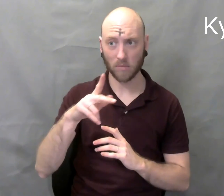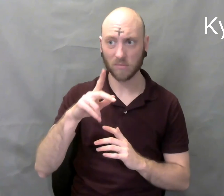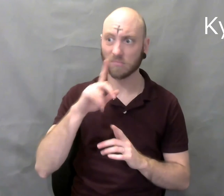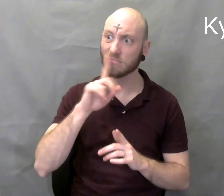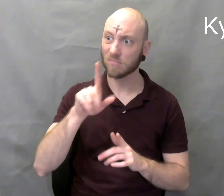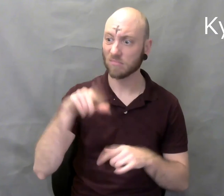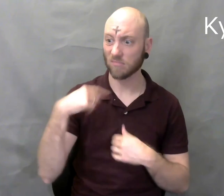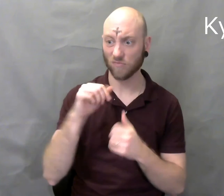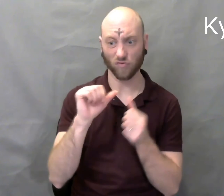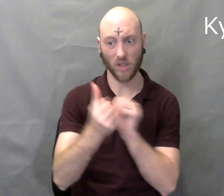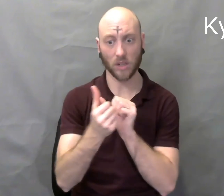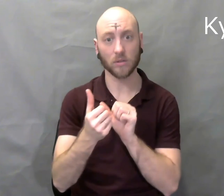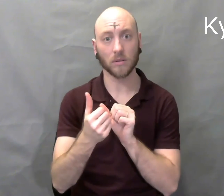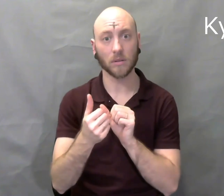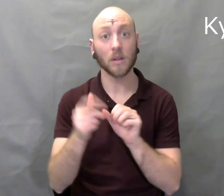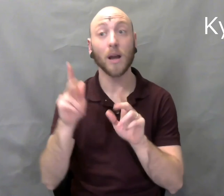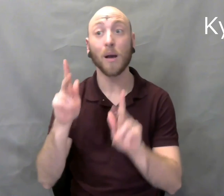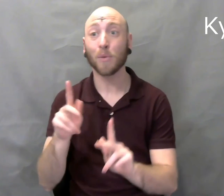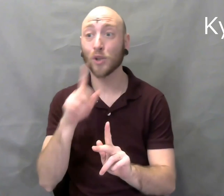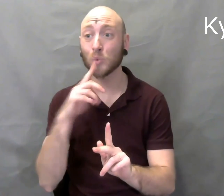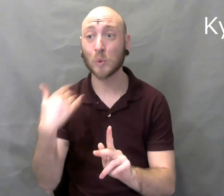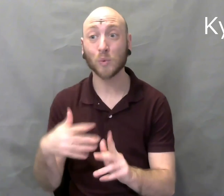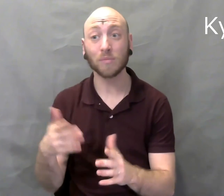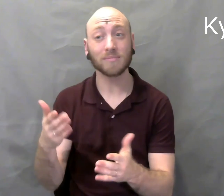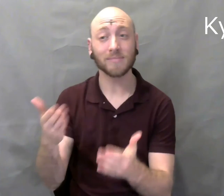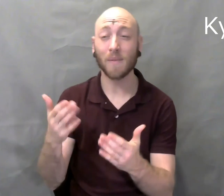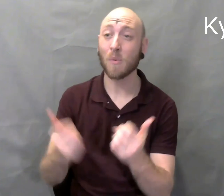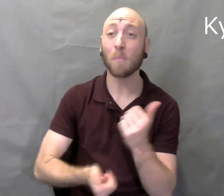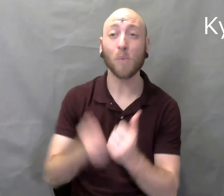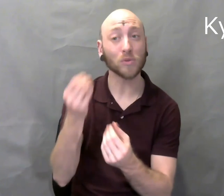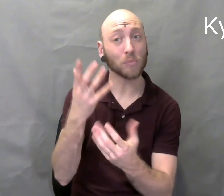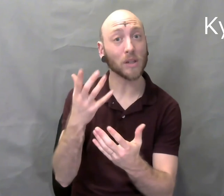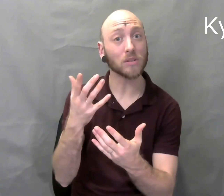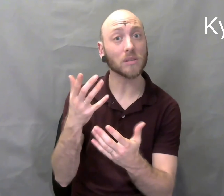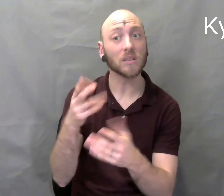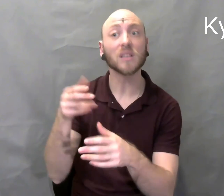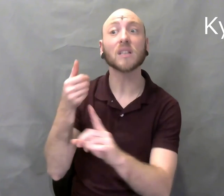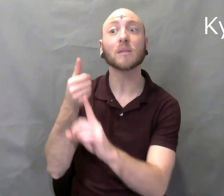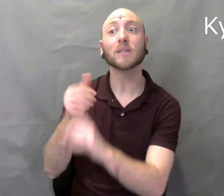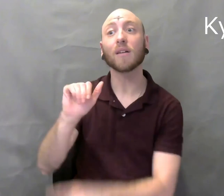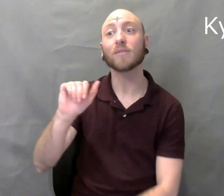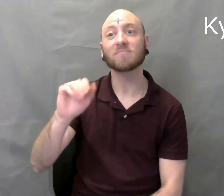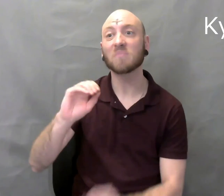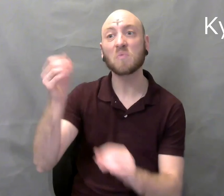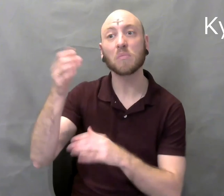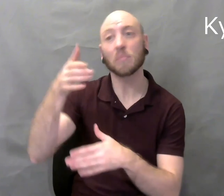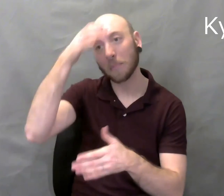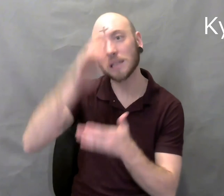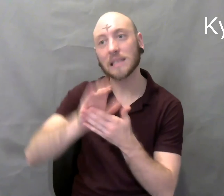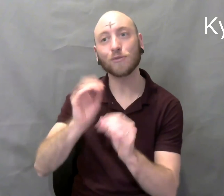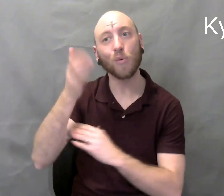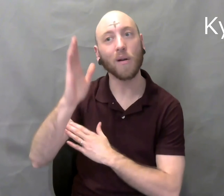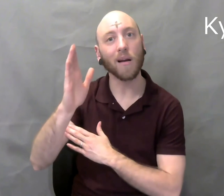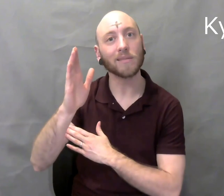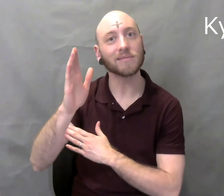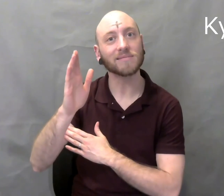most about my higher power was an atheist. And he was 27 years sober. He died sober.